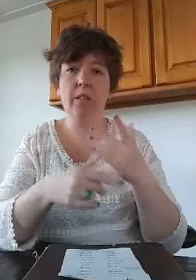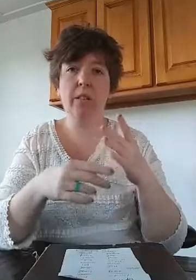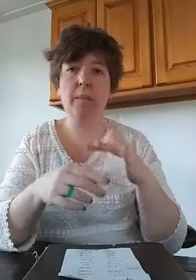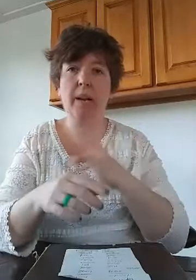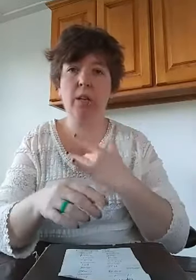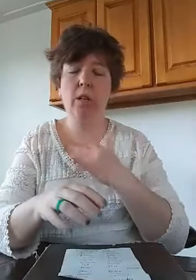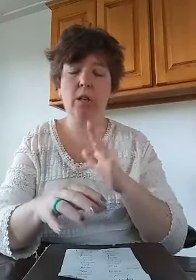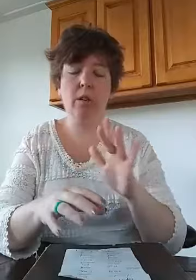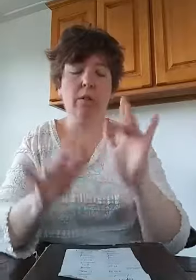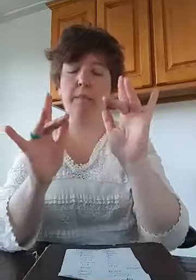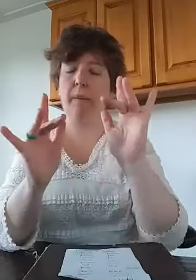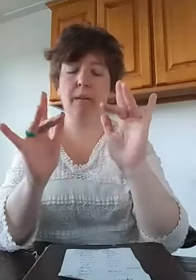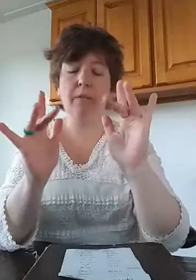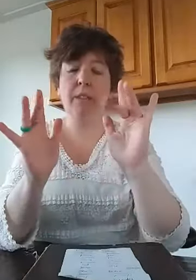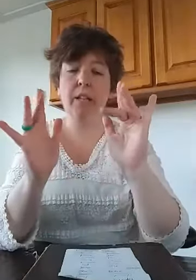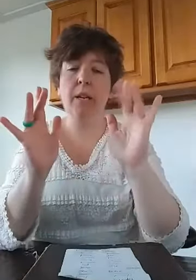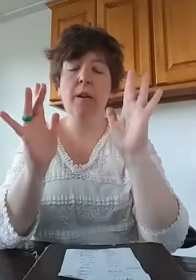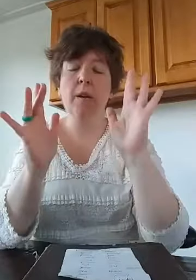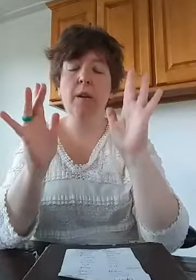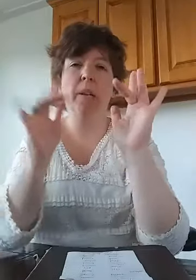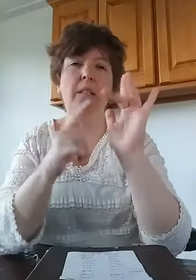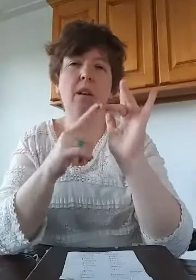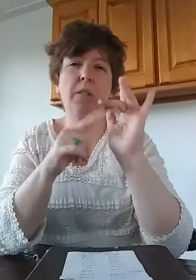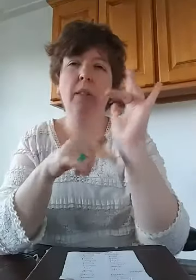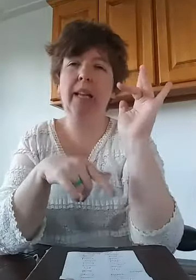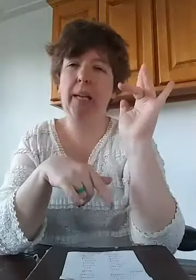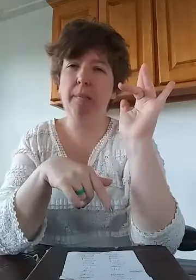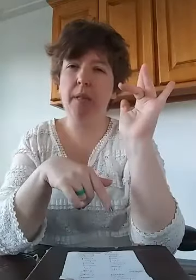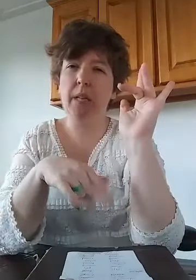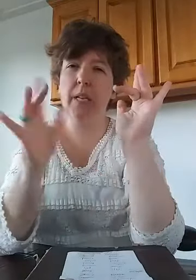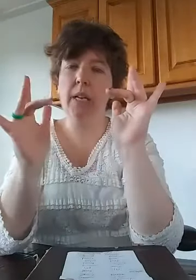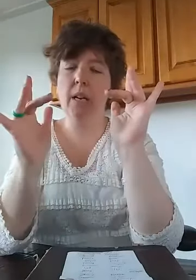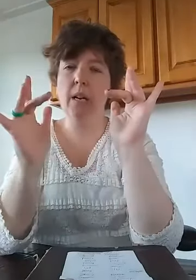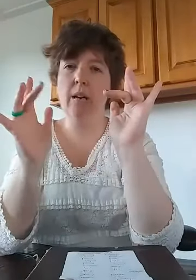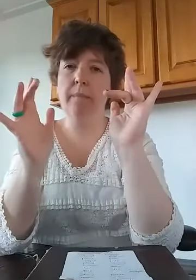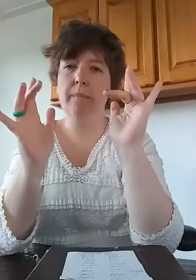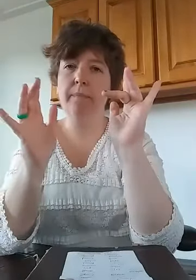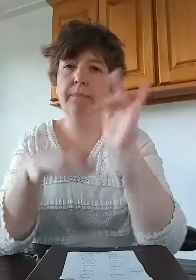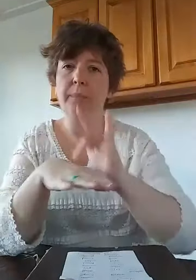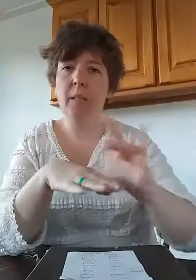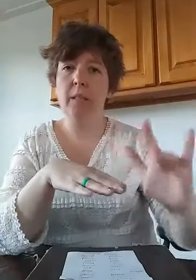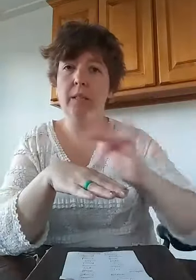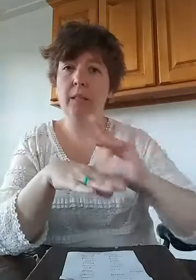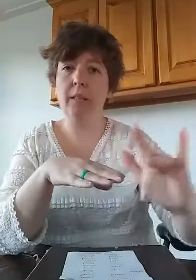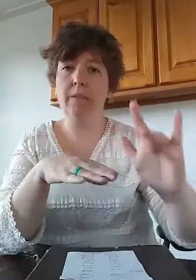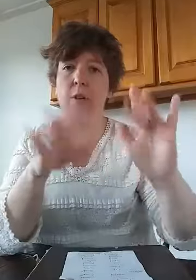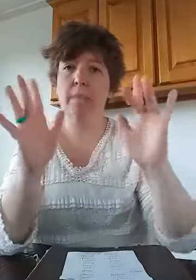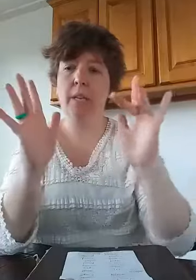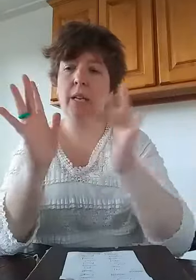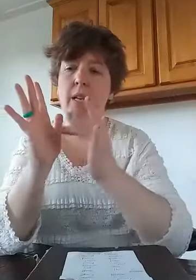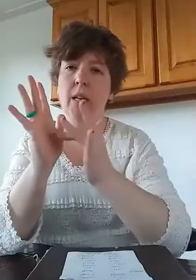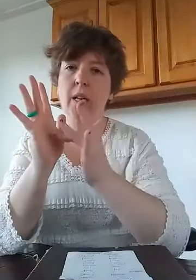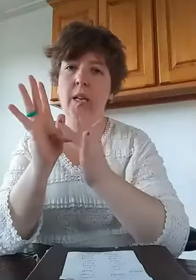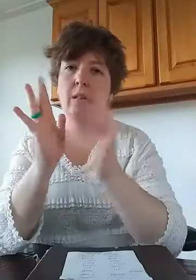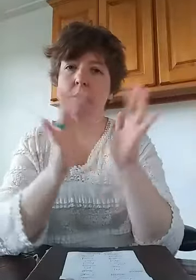and feeling, but it's also like empty. This is a sign for empty. So you're going